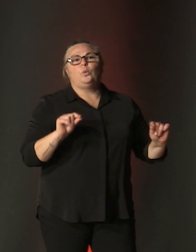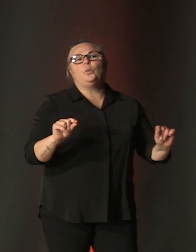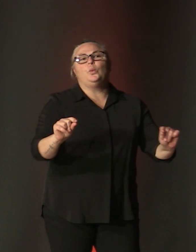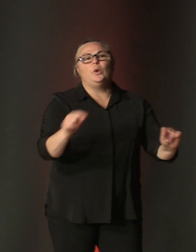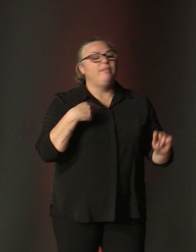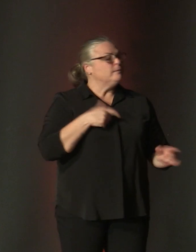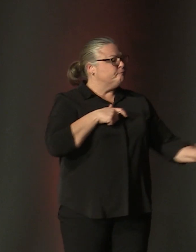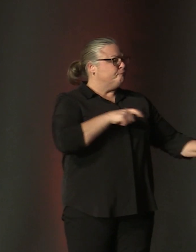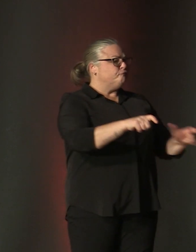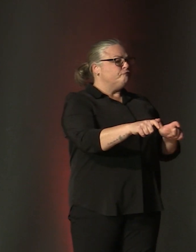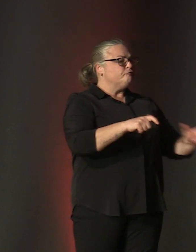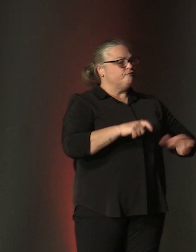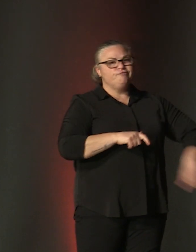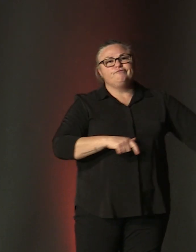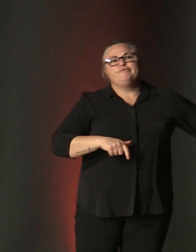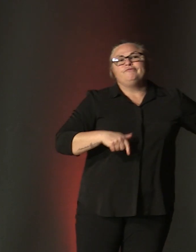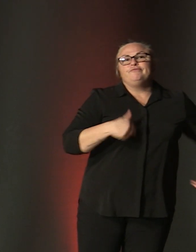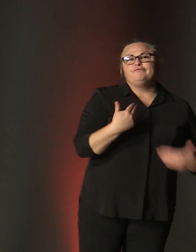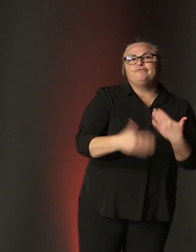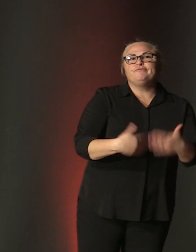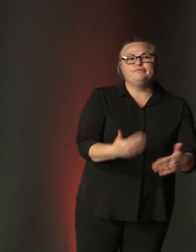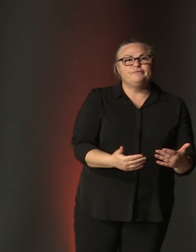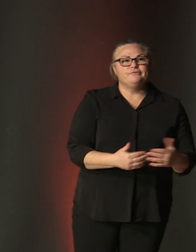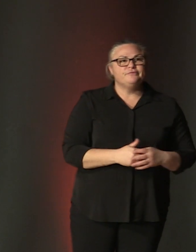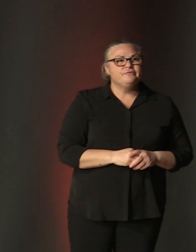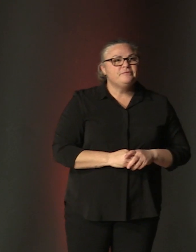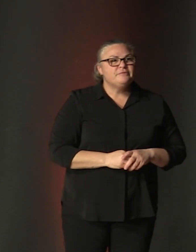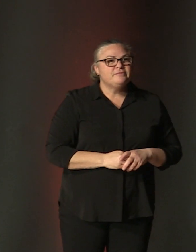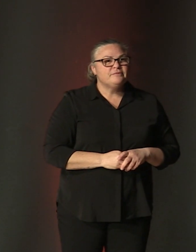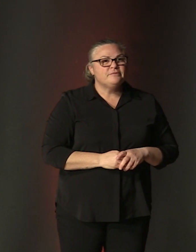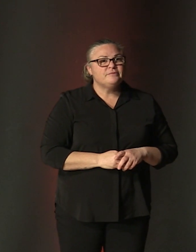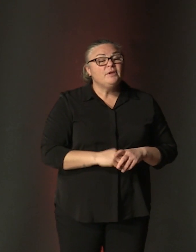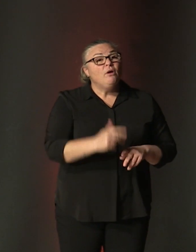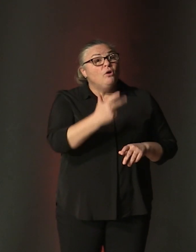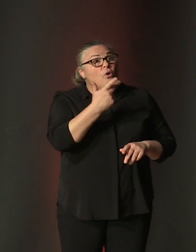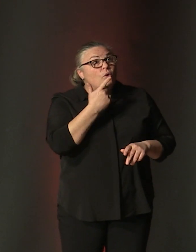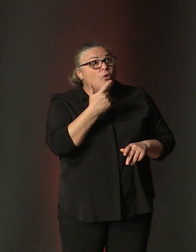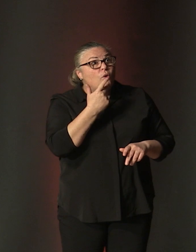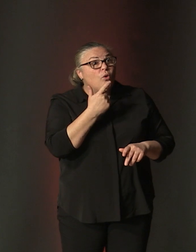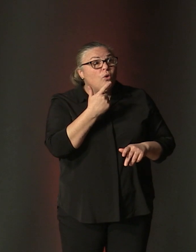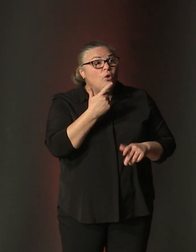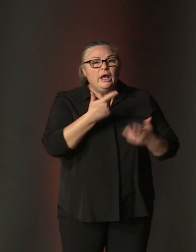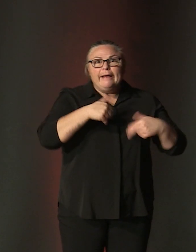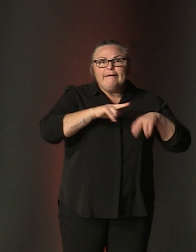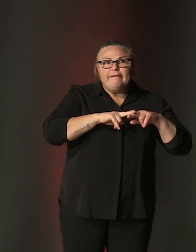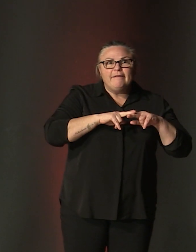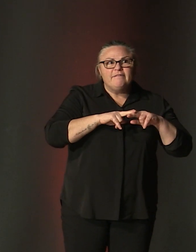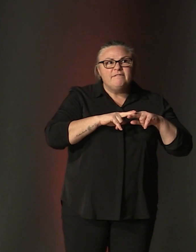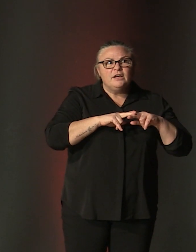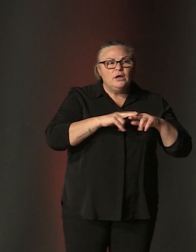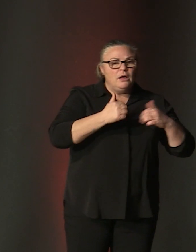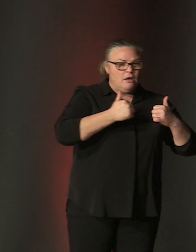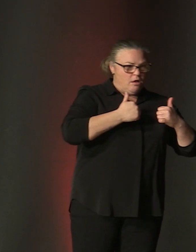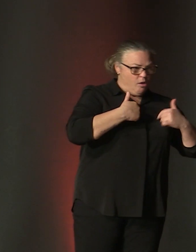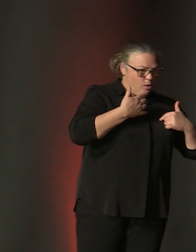that onto you. Or what if you suddenly had to compete with your older siblings for that birthday